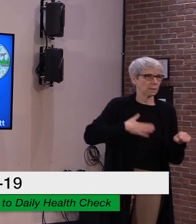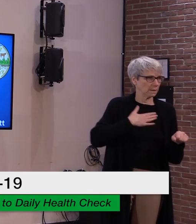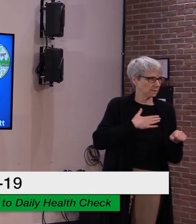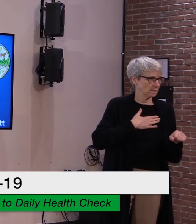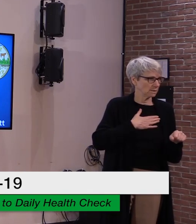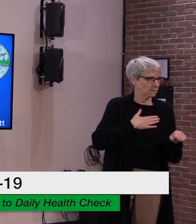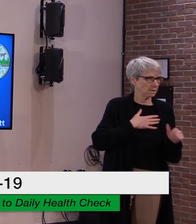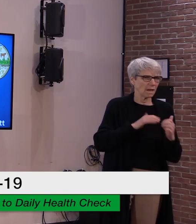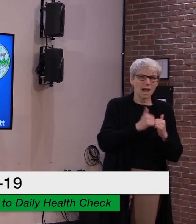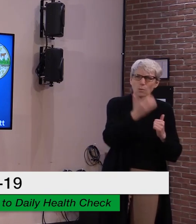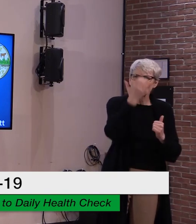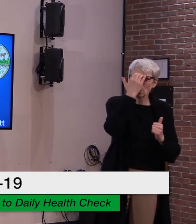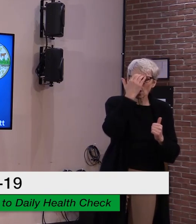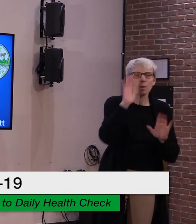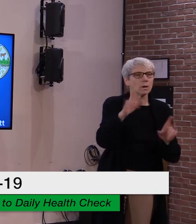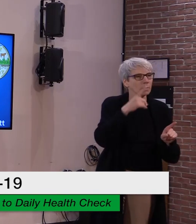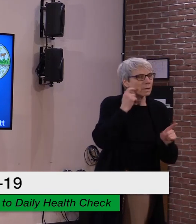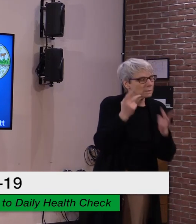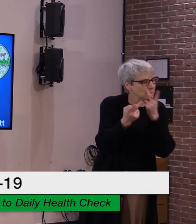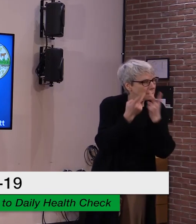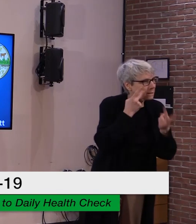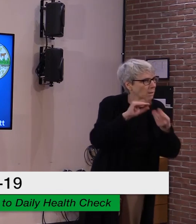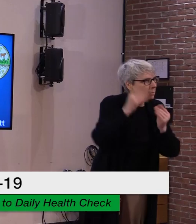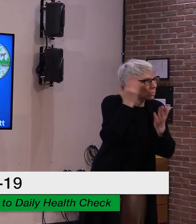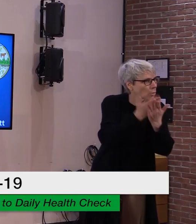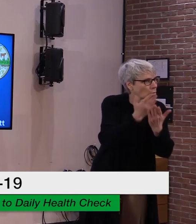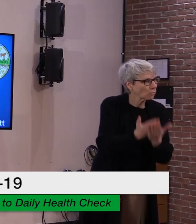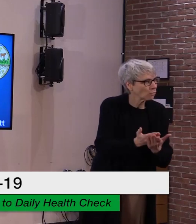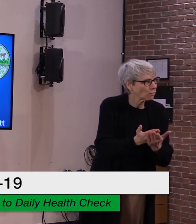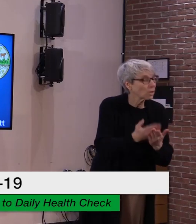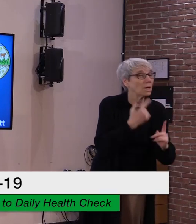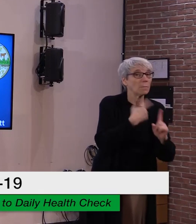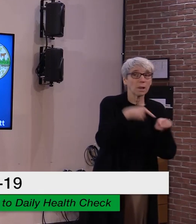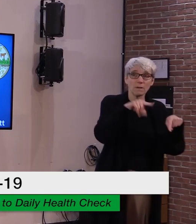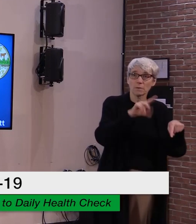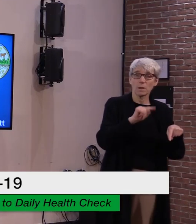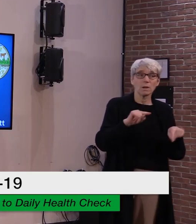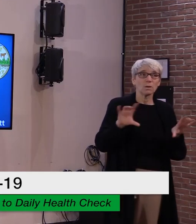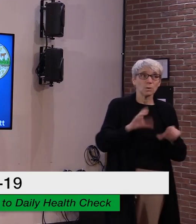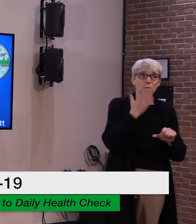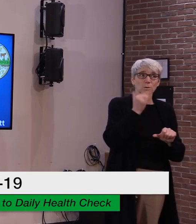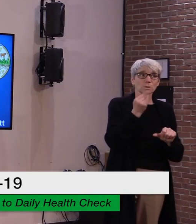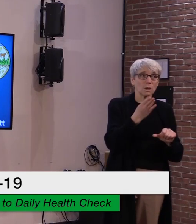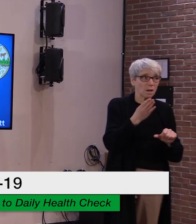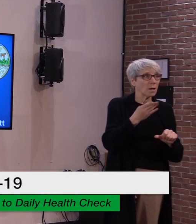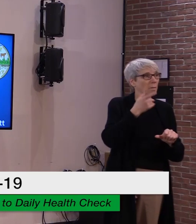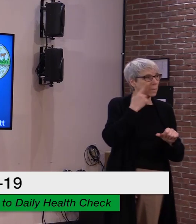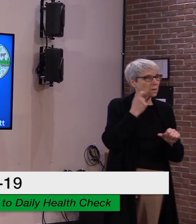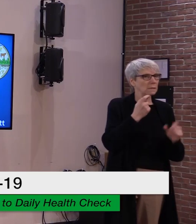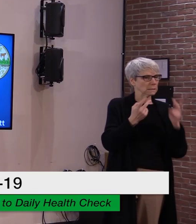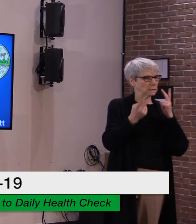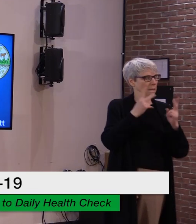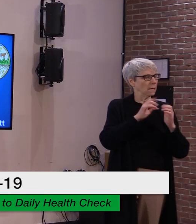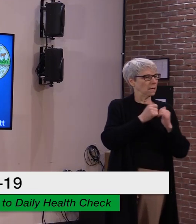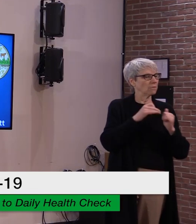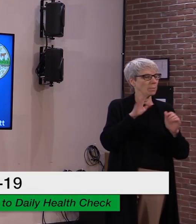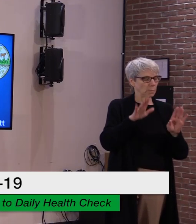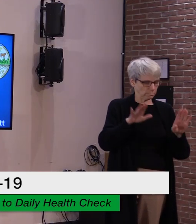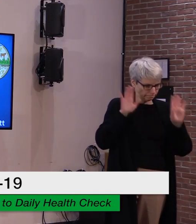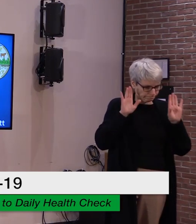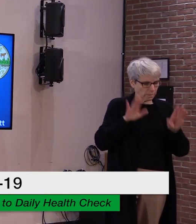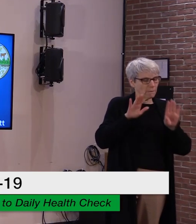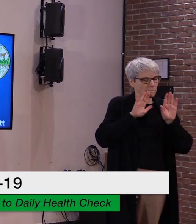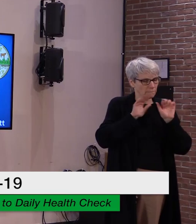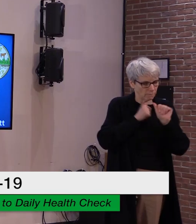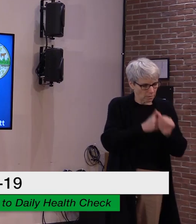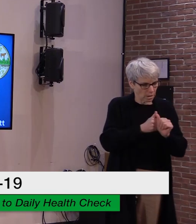well and our prior success tells us we have the tools to suppress this virus across all communities in